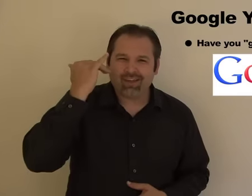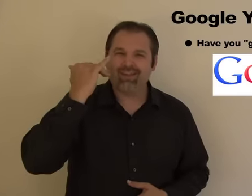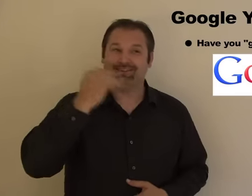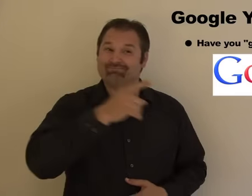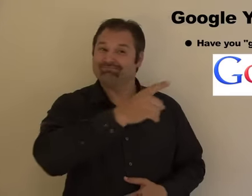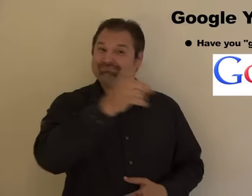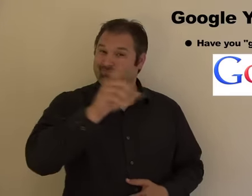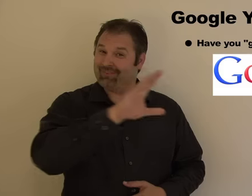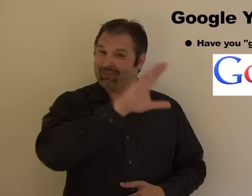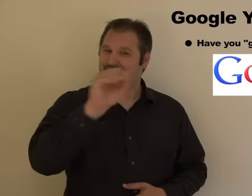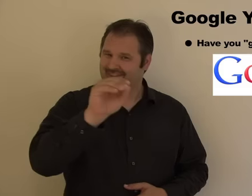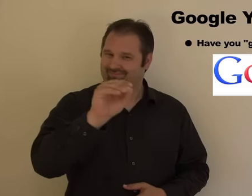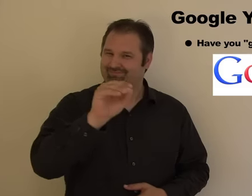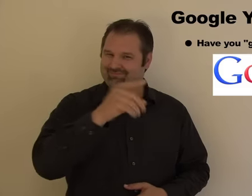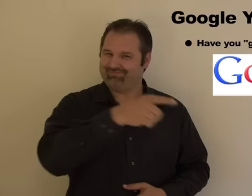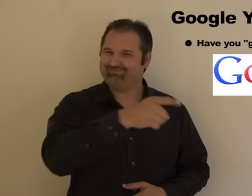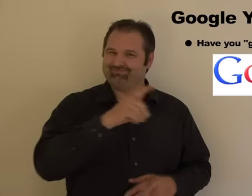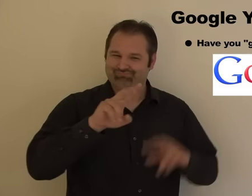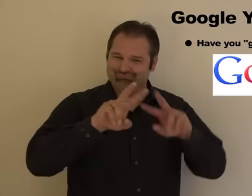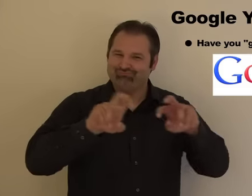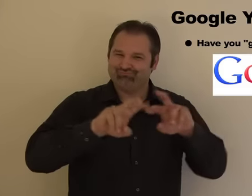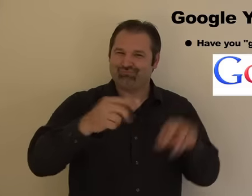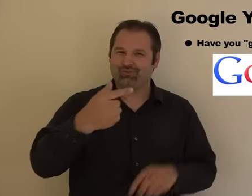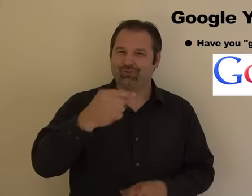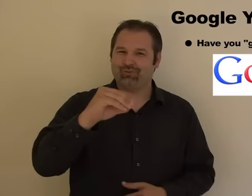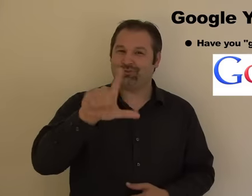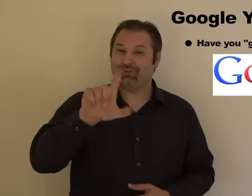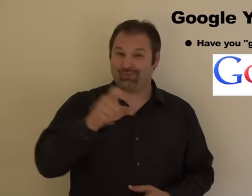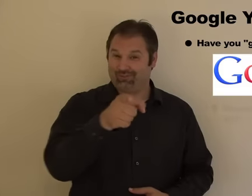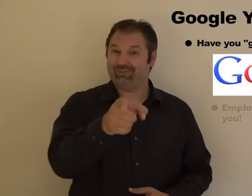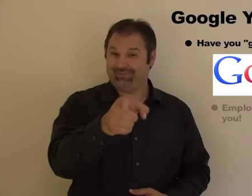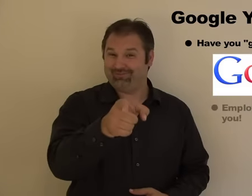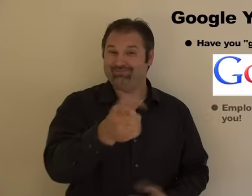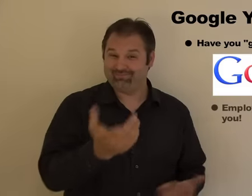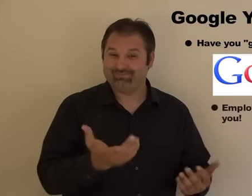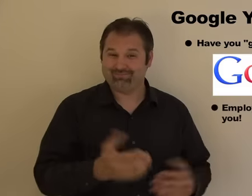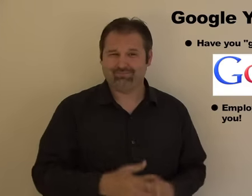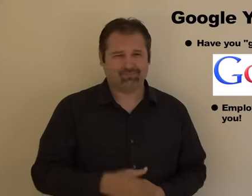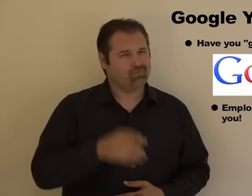Why? Because employers are actually Googling you.